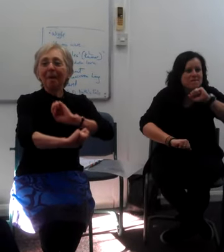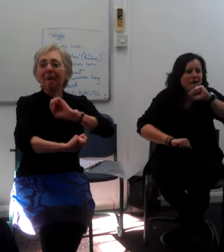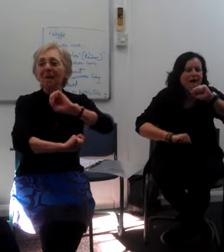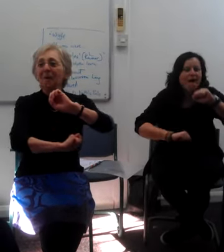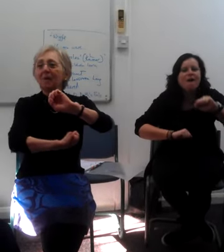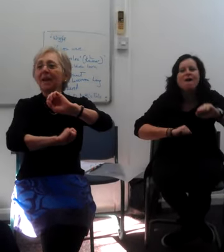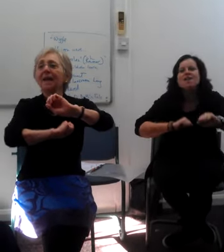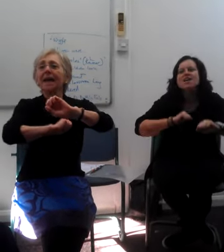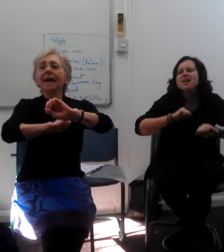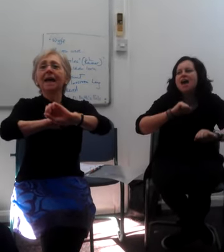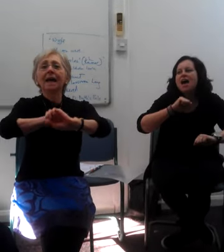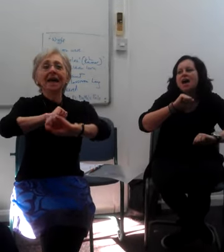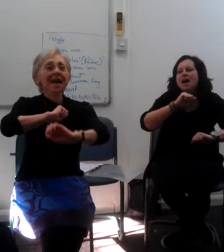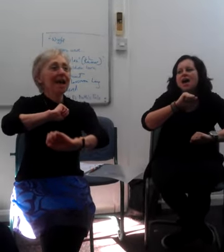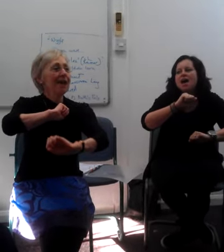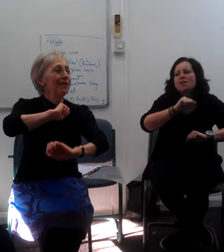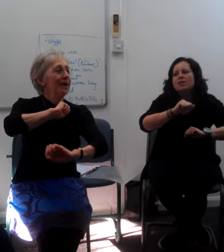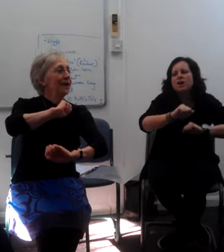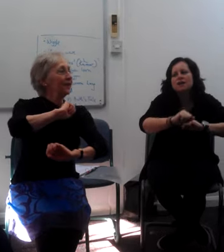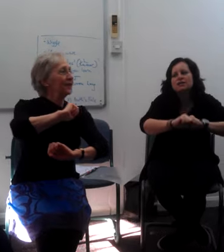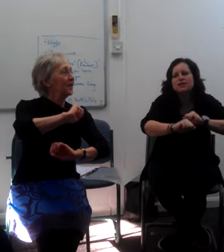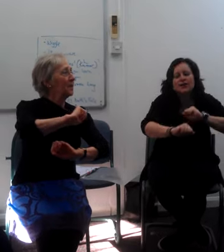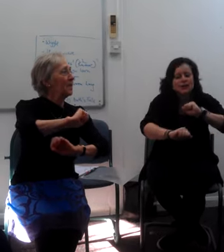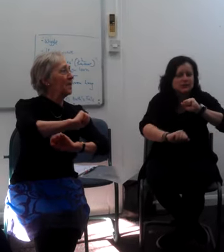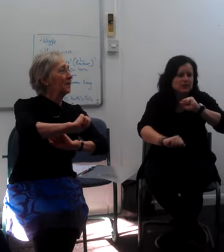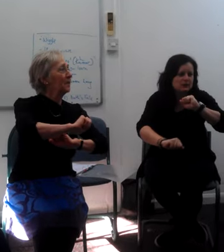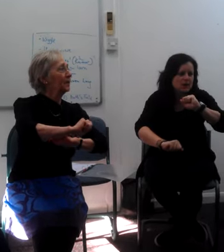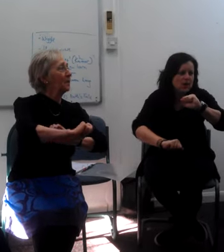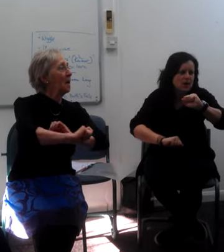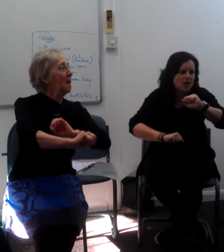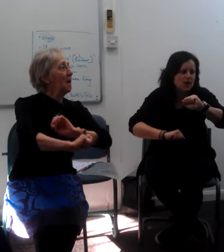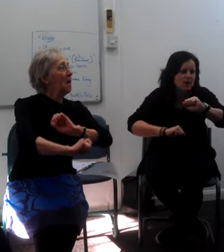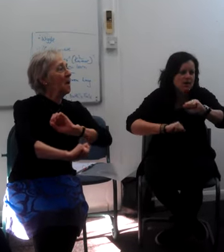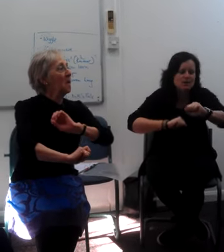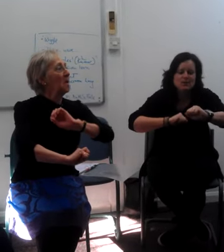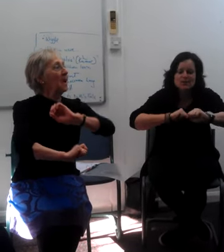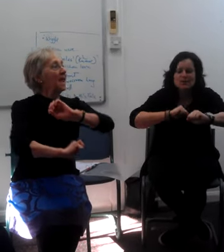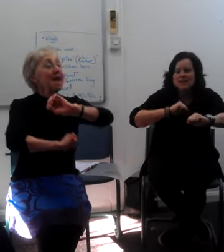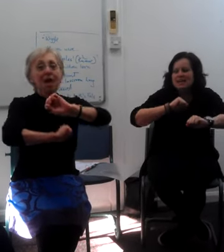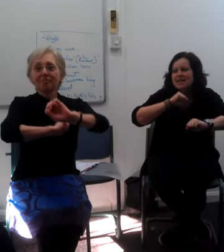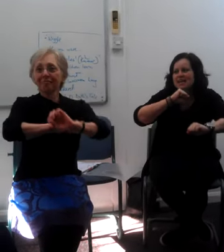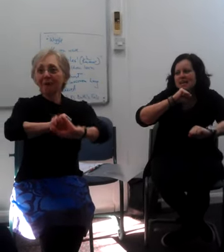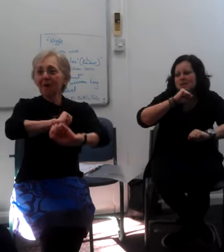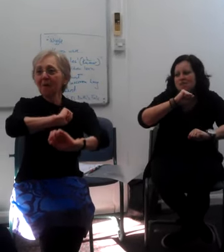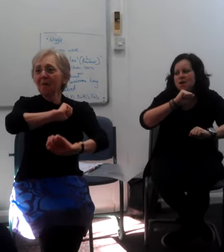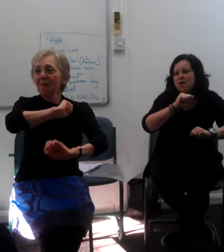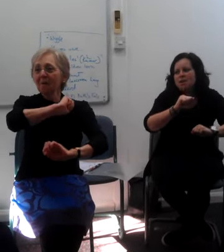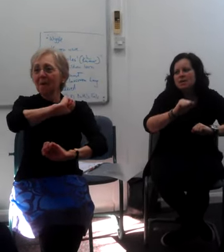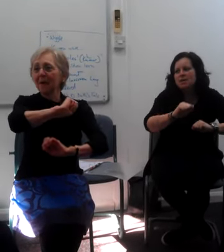Roly-poly. Ever so slow. Roly-poly. Roly